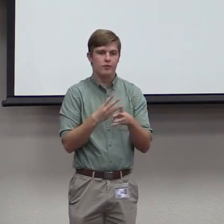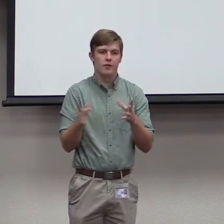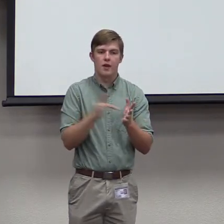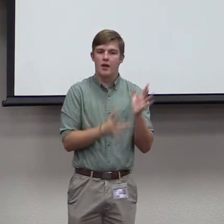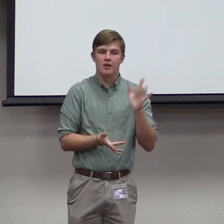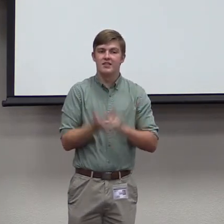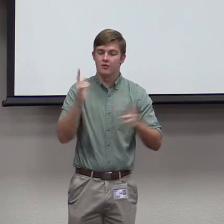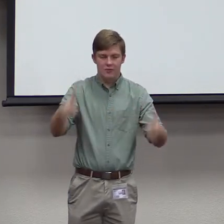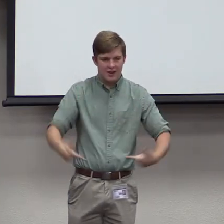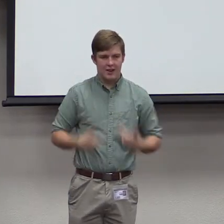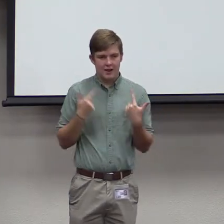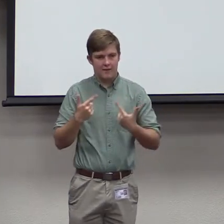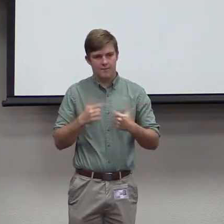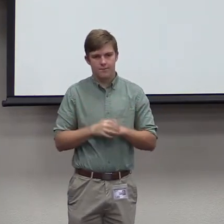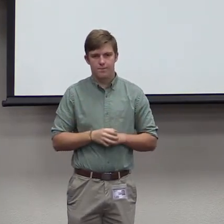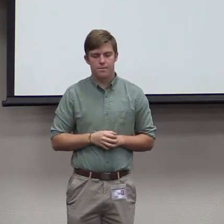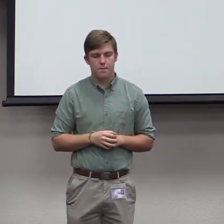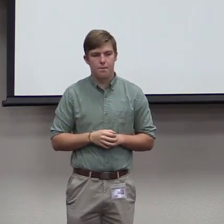was alive.